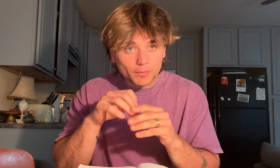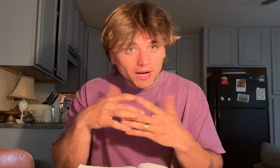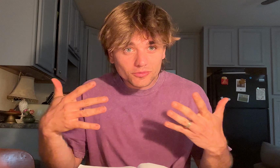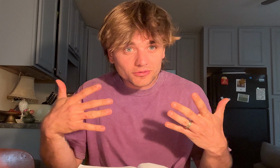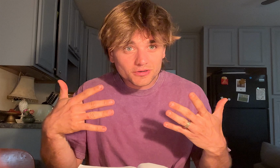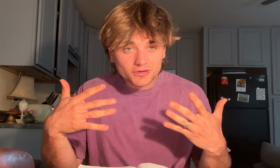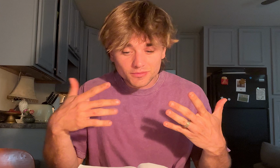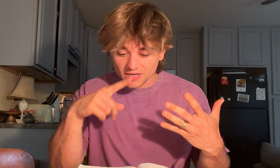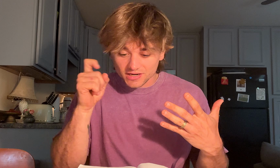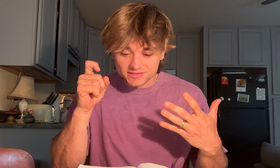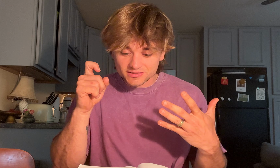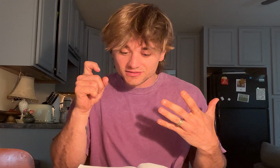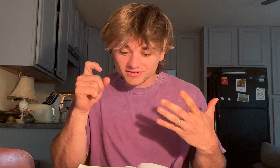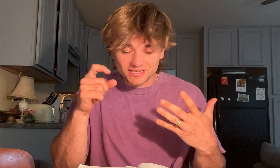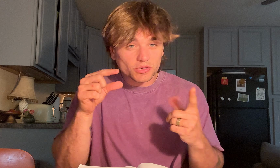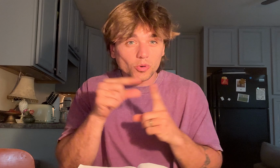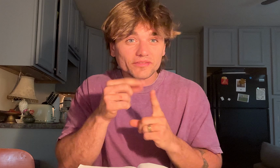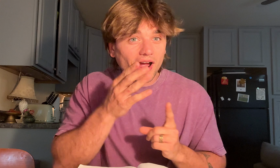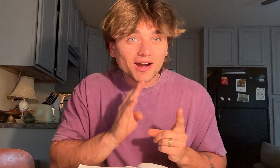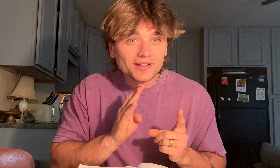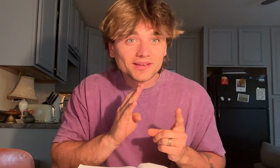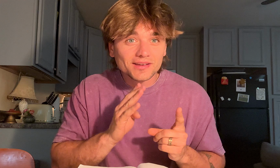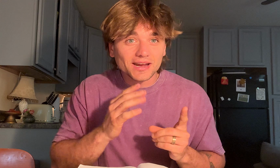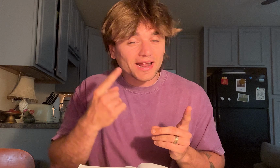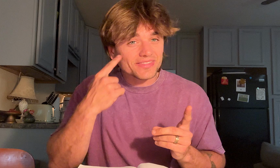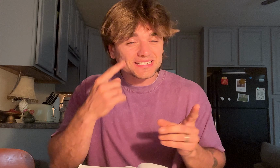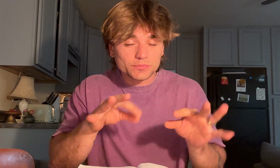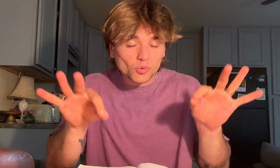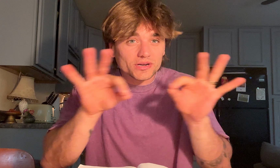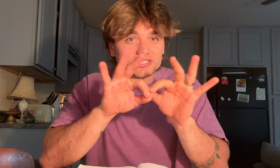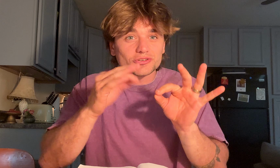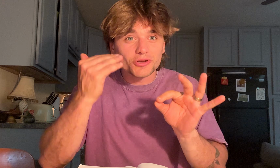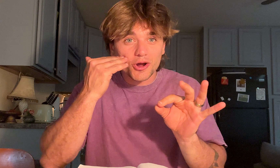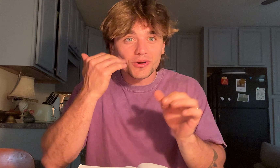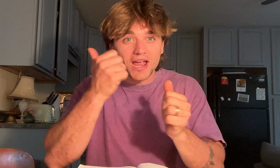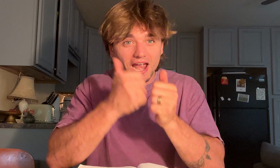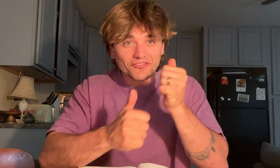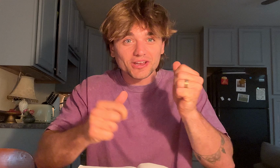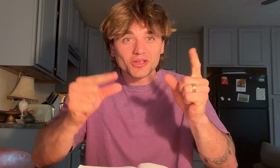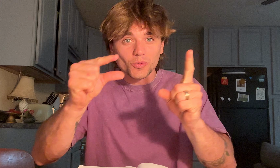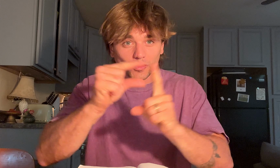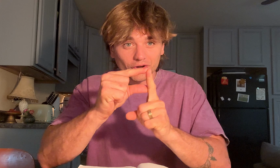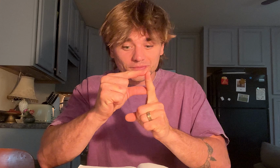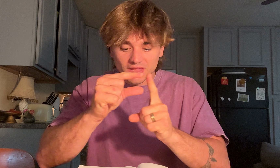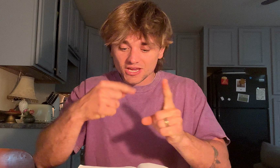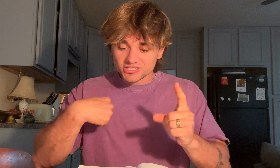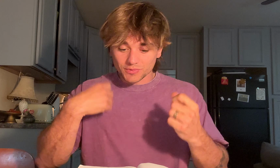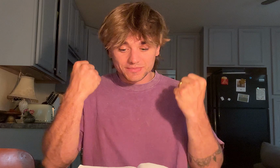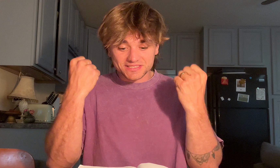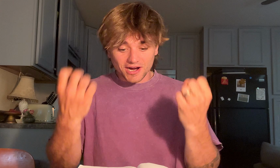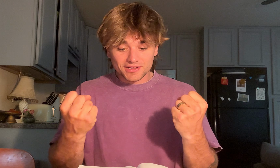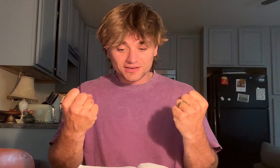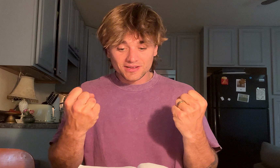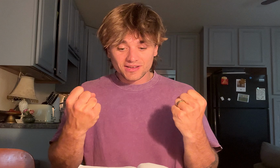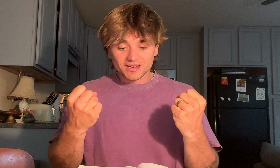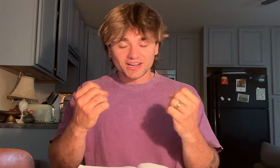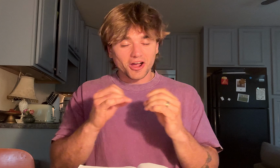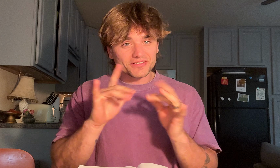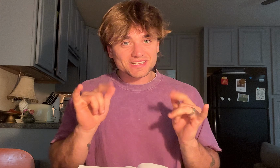Bible because it's the Word of God, and I think it's important to know every word. So I'm going to be signing, and obviously I'm